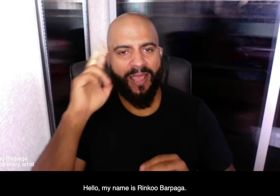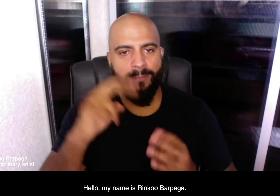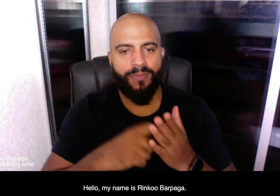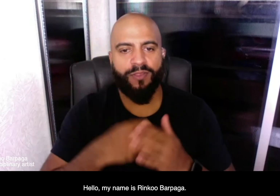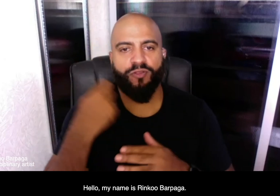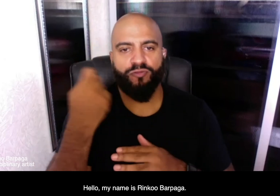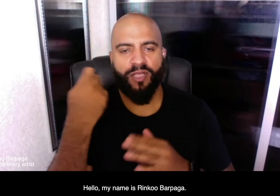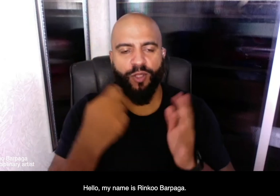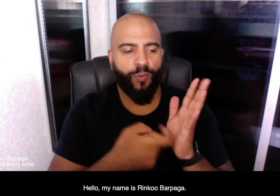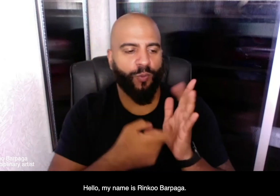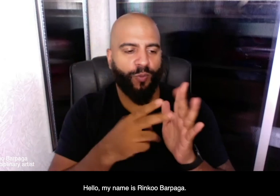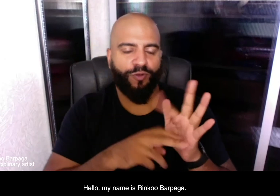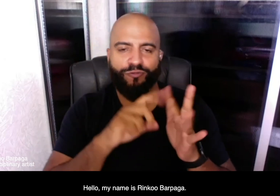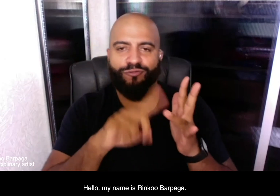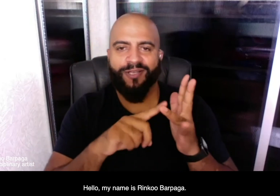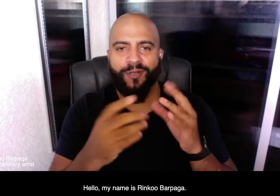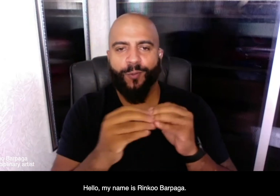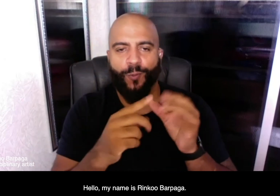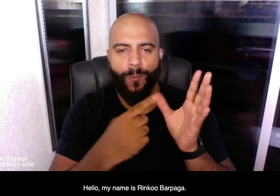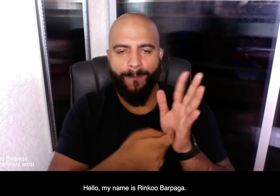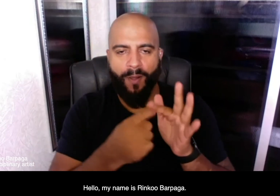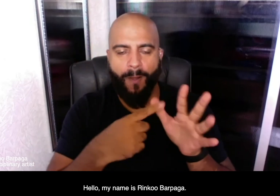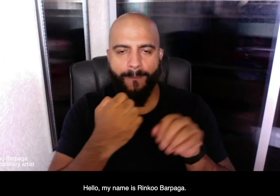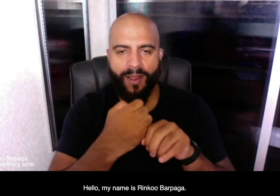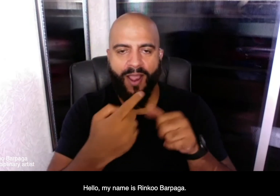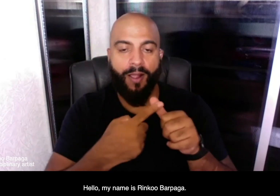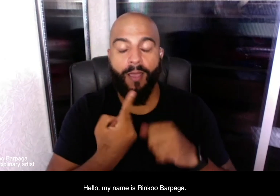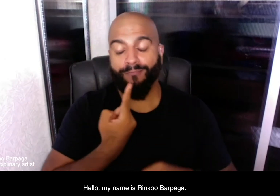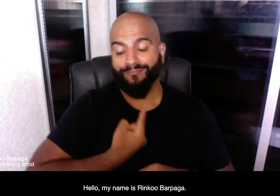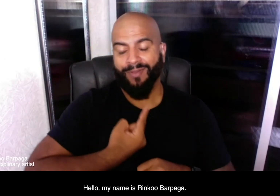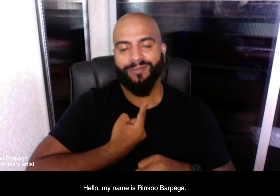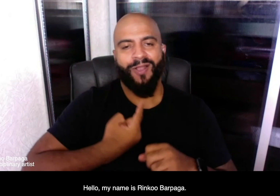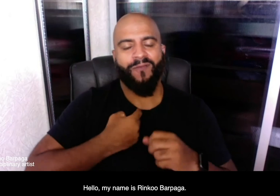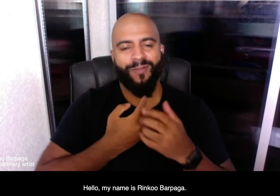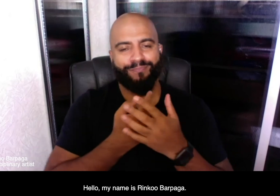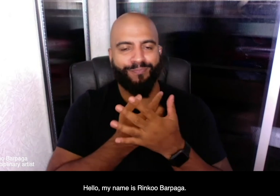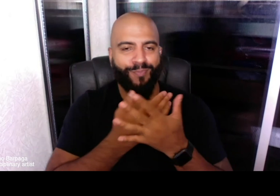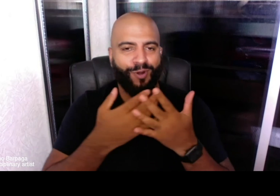Hello, my name is Rinku Barpaga.